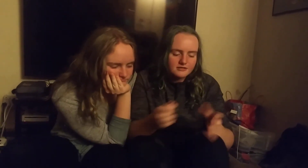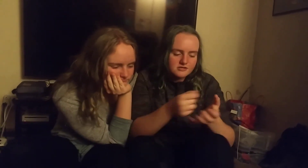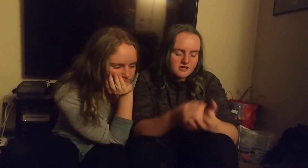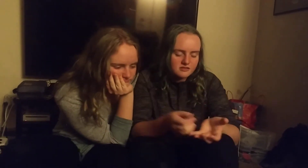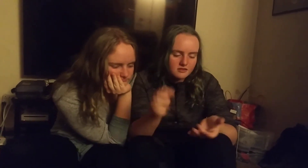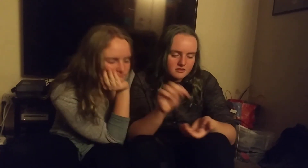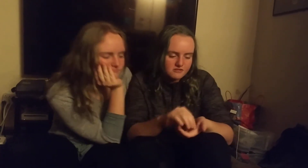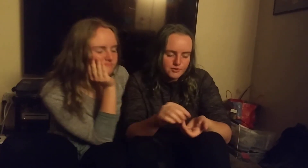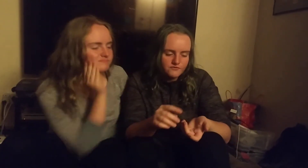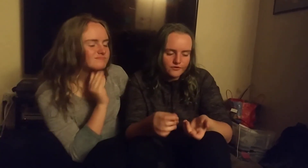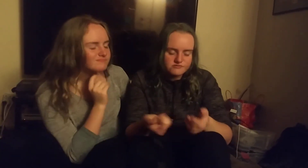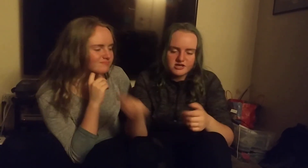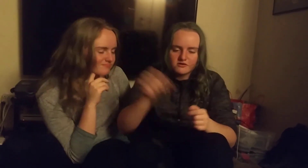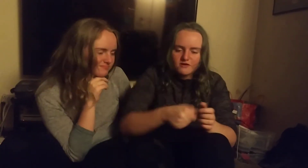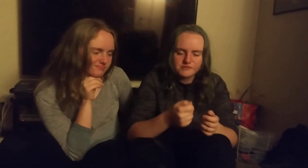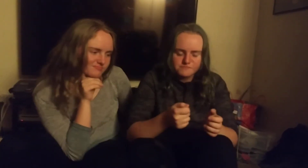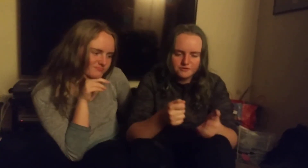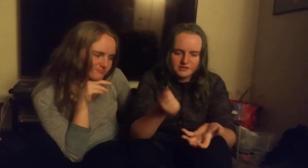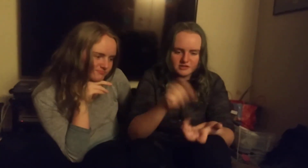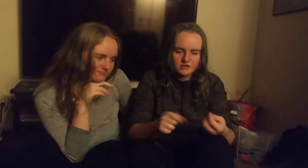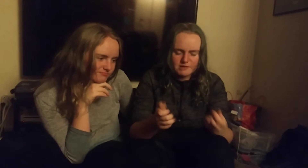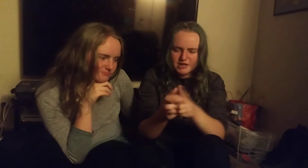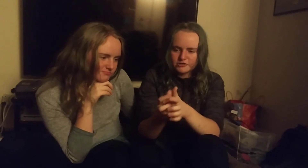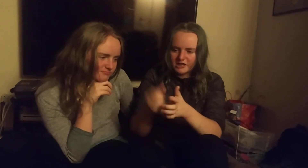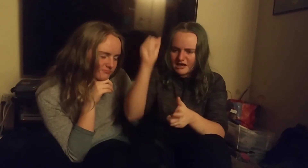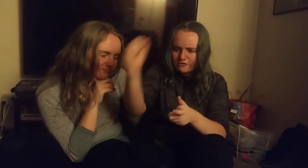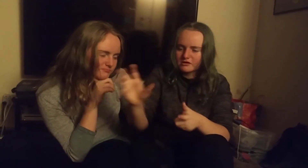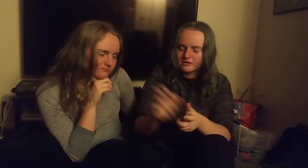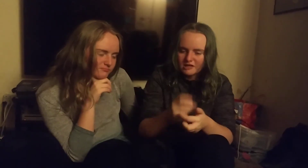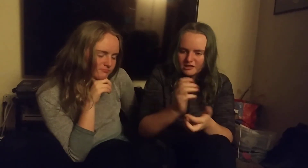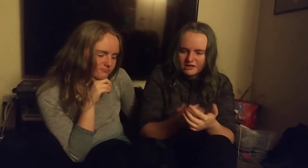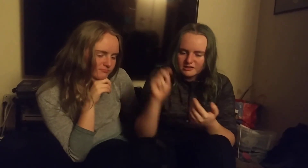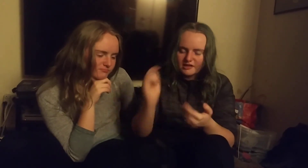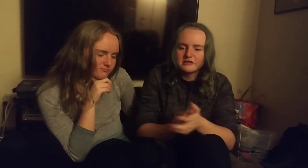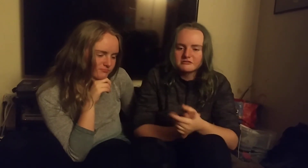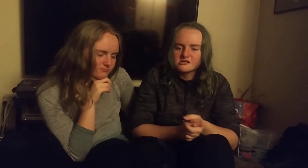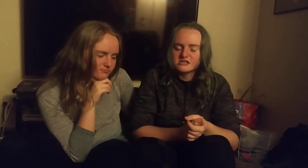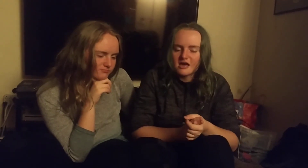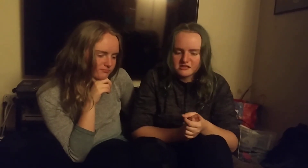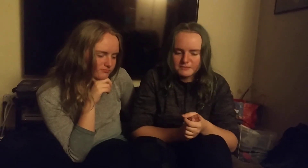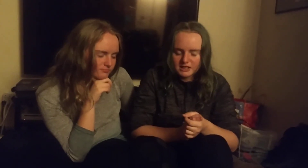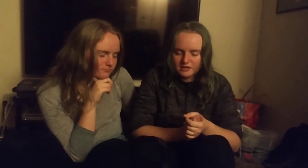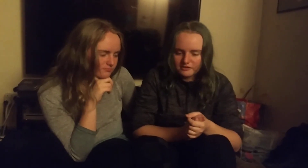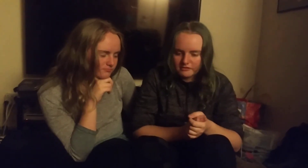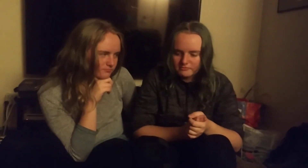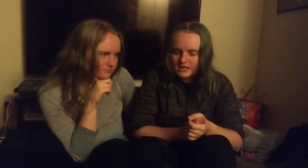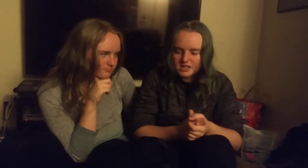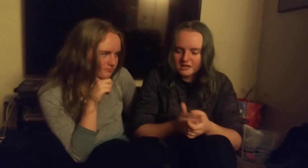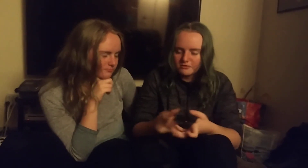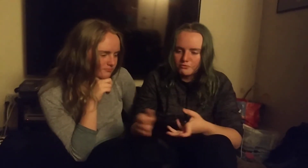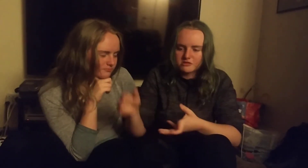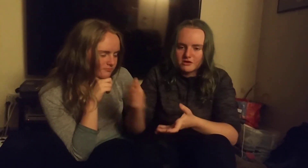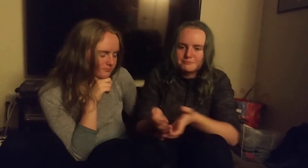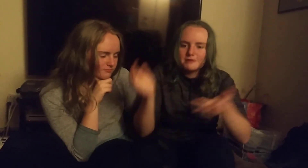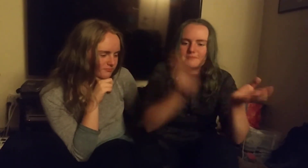said spoonfuls, right? So I grabbed a spoon and I tried measuring it out, like, just estimate, and I was like, this ain't gonna work. So I put it back.